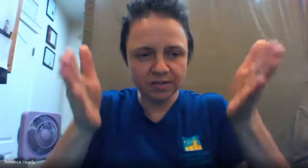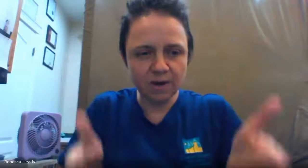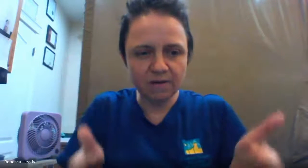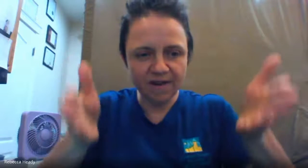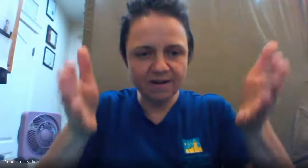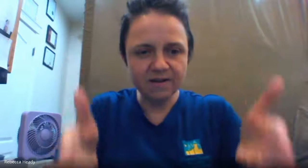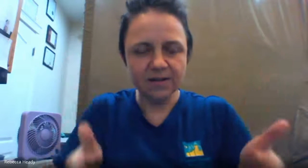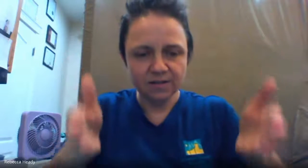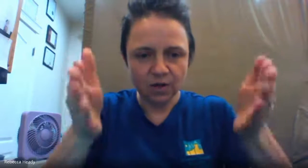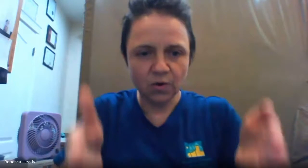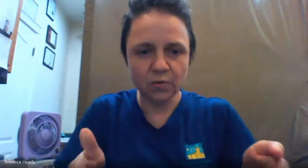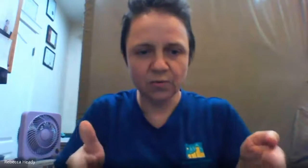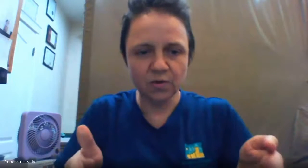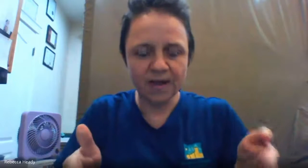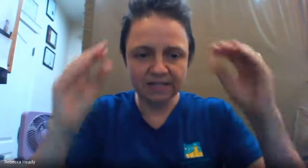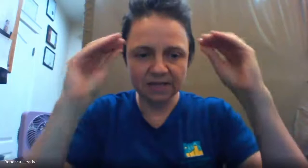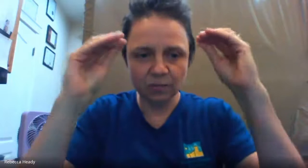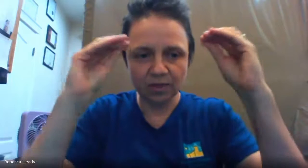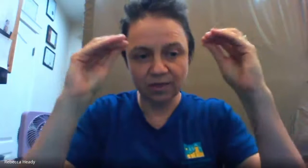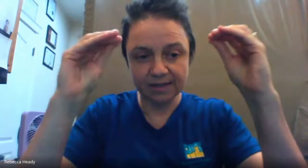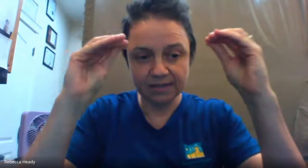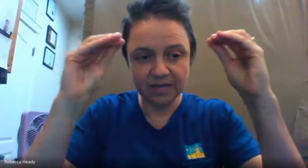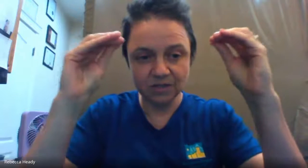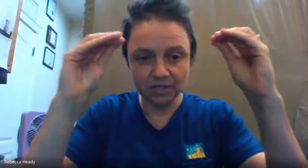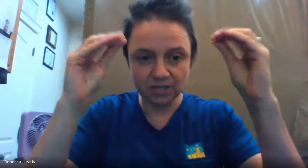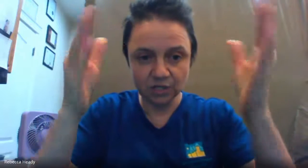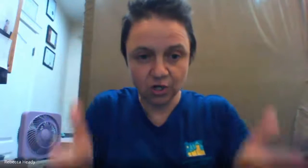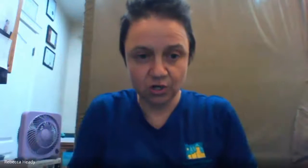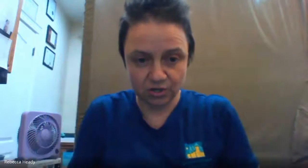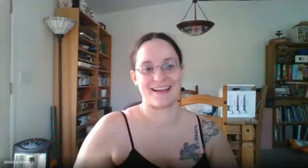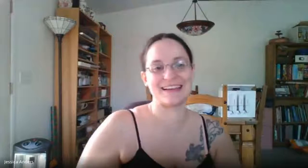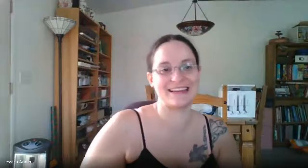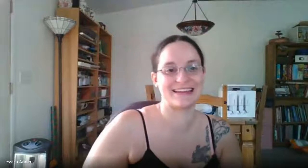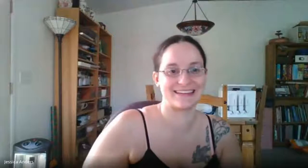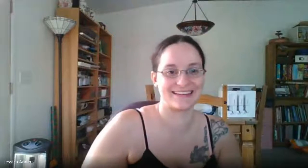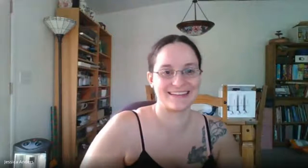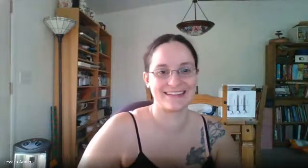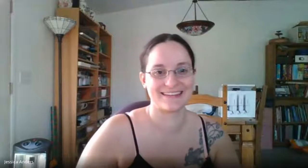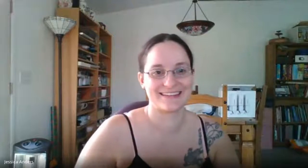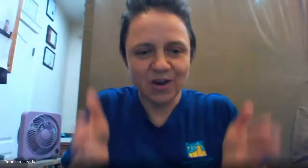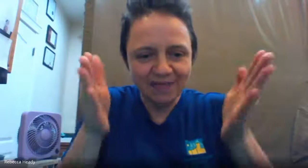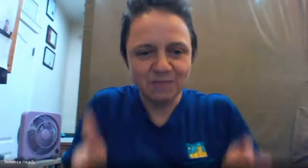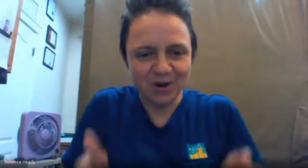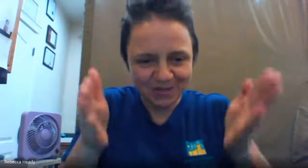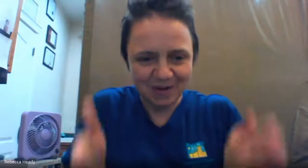person modifier. So you might do this with like teach and teacher. Okay, so you got the person